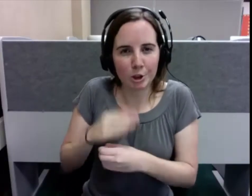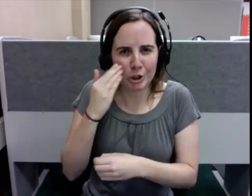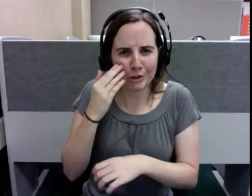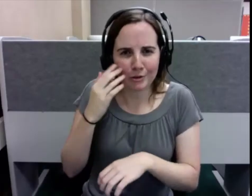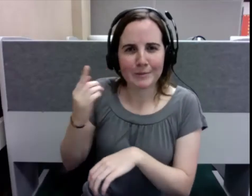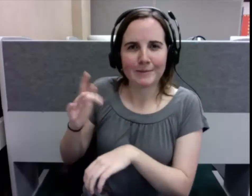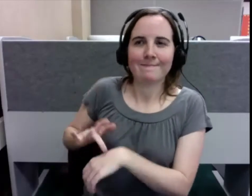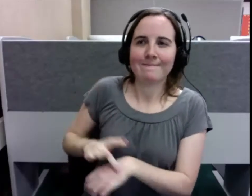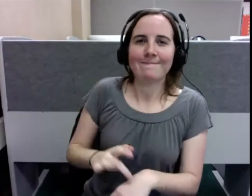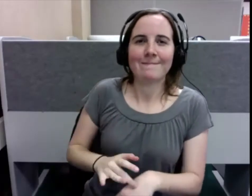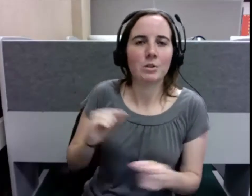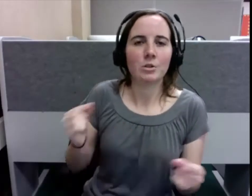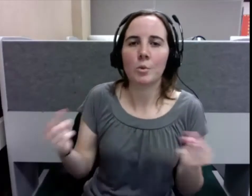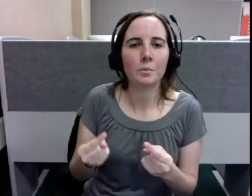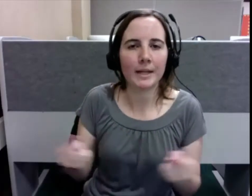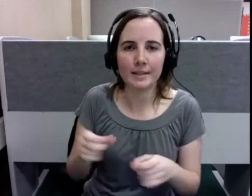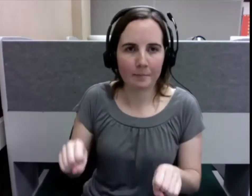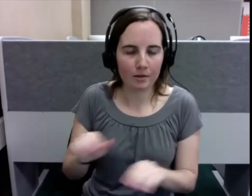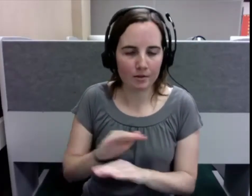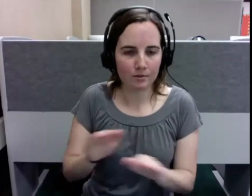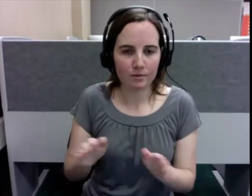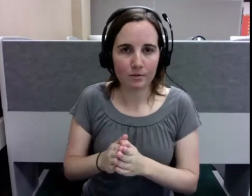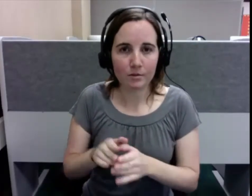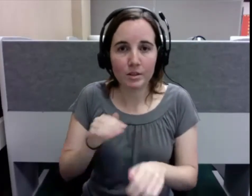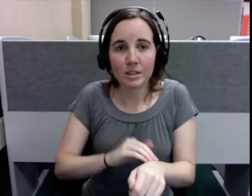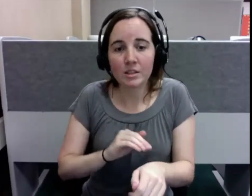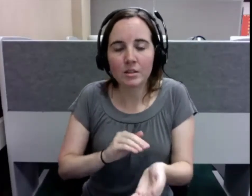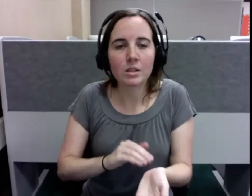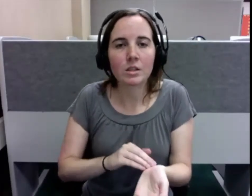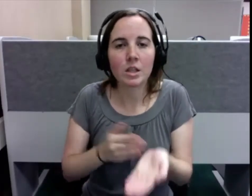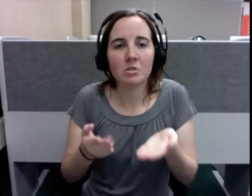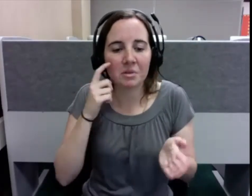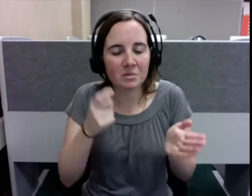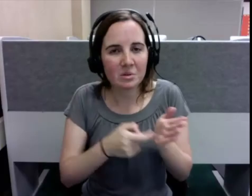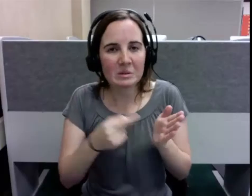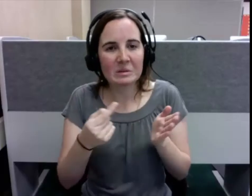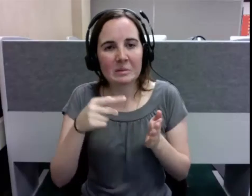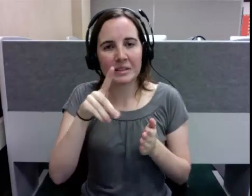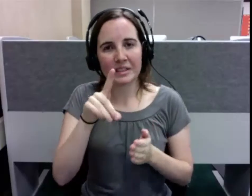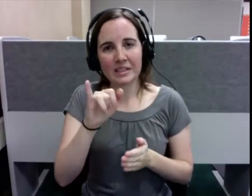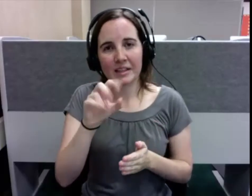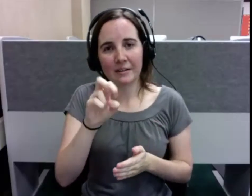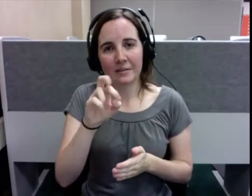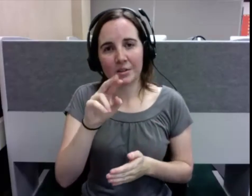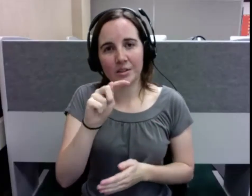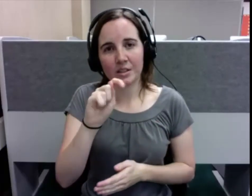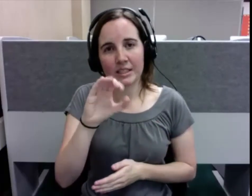If the doctor might see some pockets in the colon called diverticulitis, some patients are very concerned about their privacy